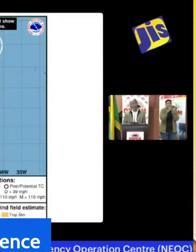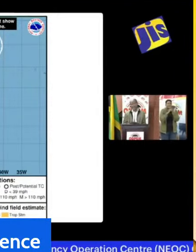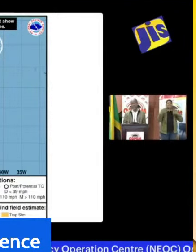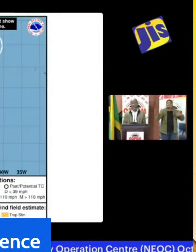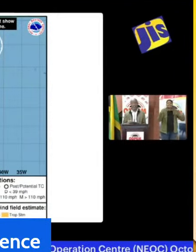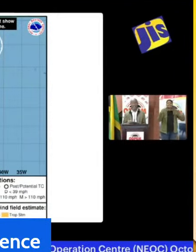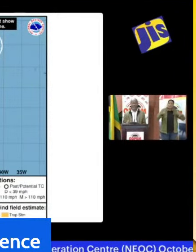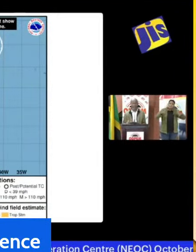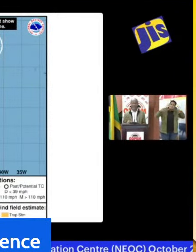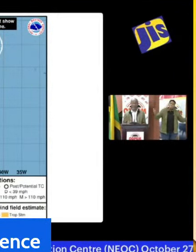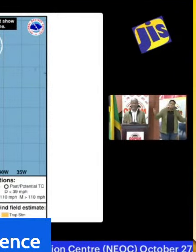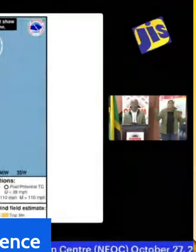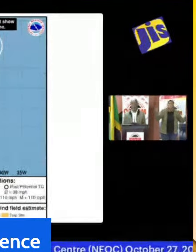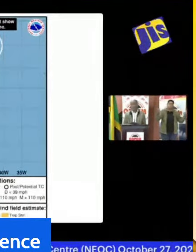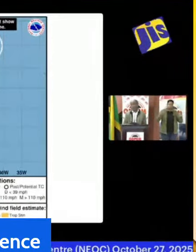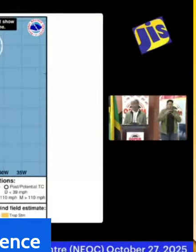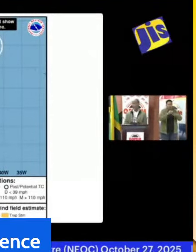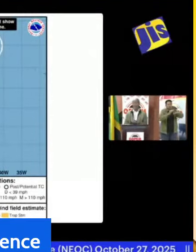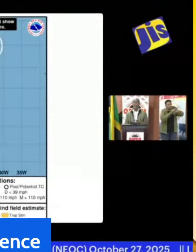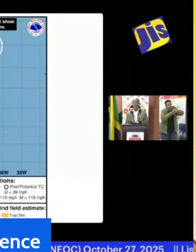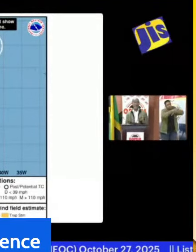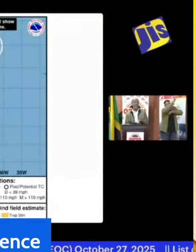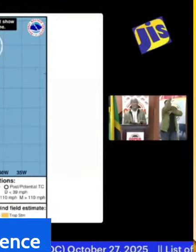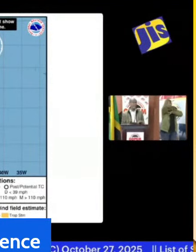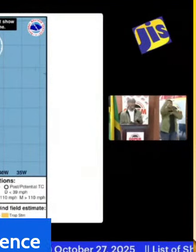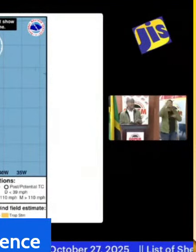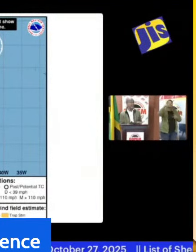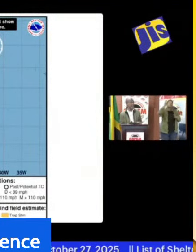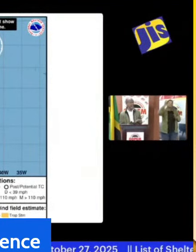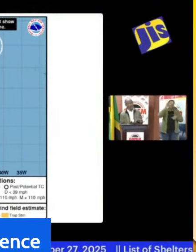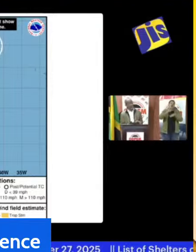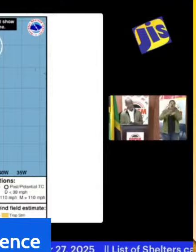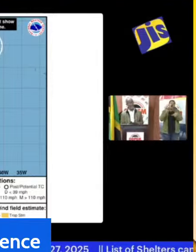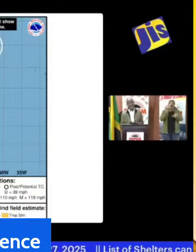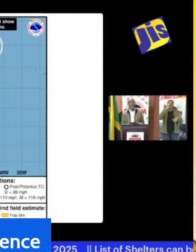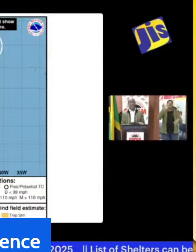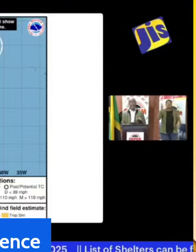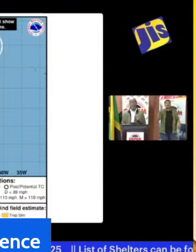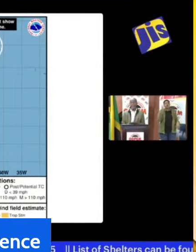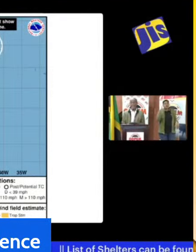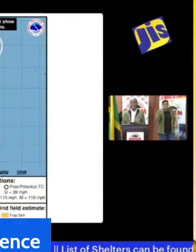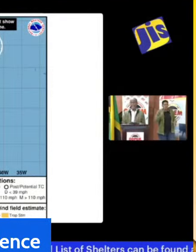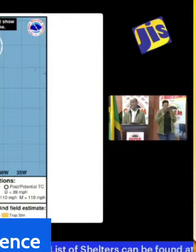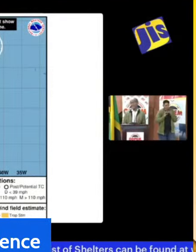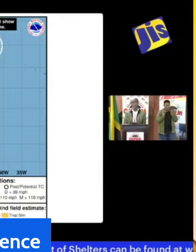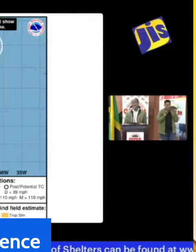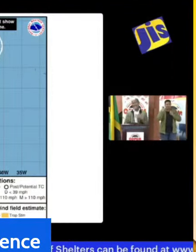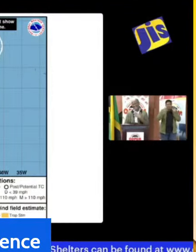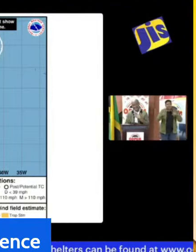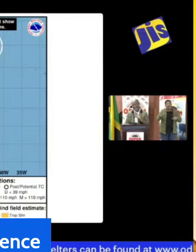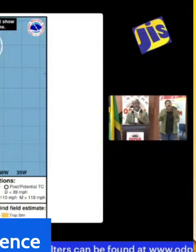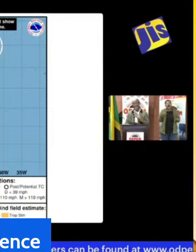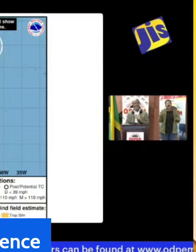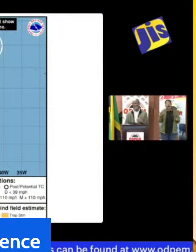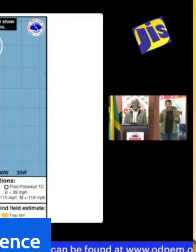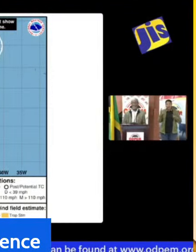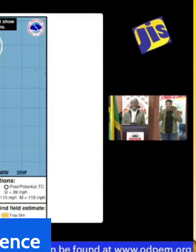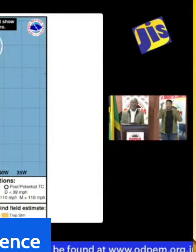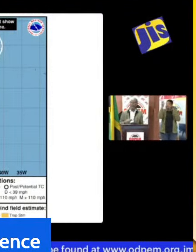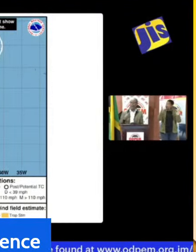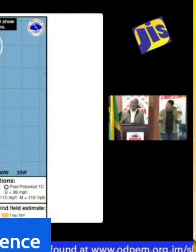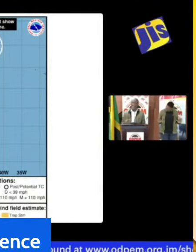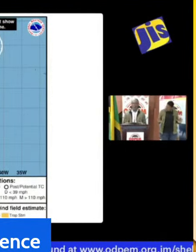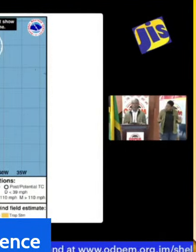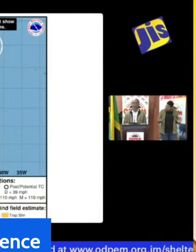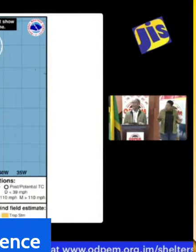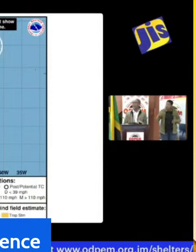a major hurricane, moving off the coast. Earlier in our previous press briefing, I did indicate that